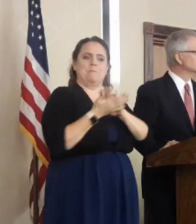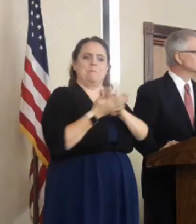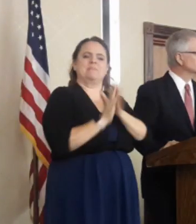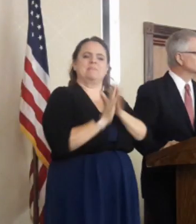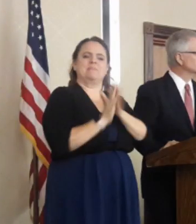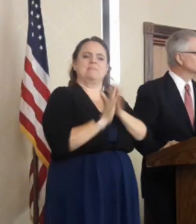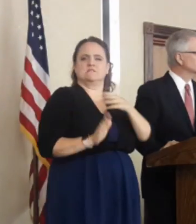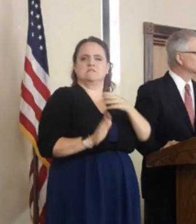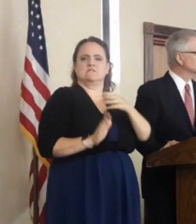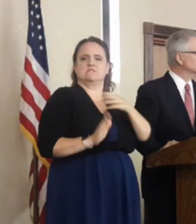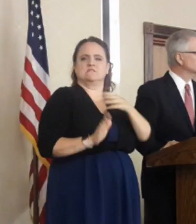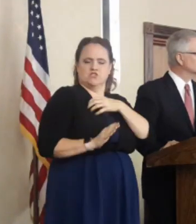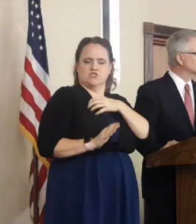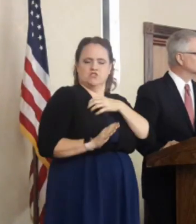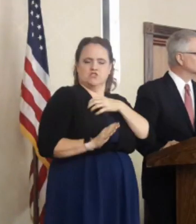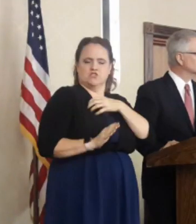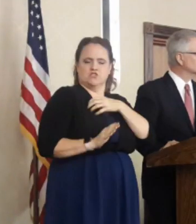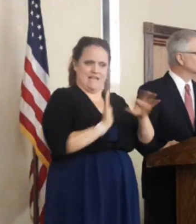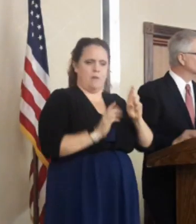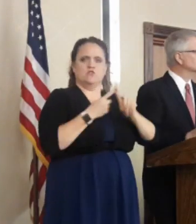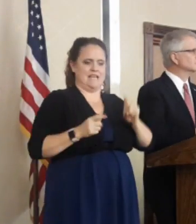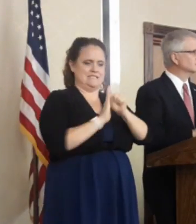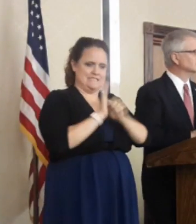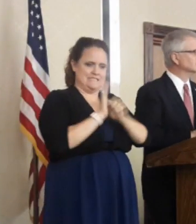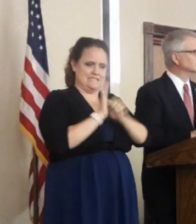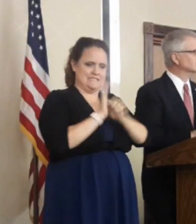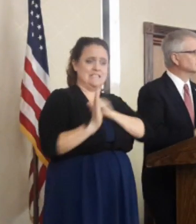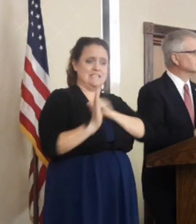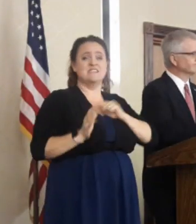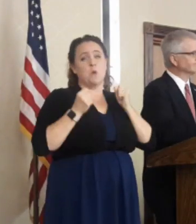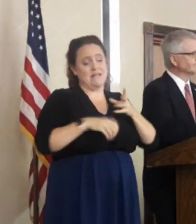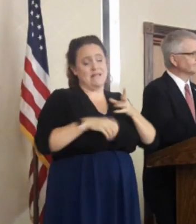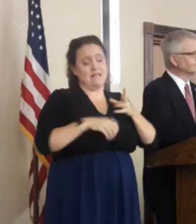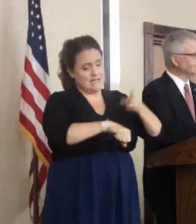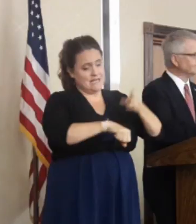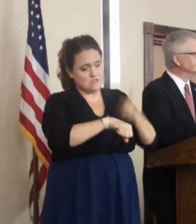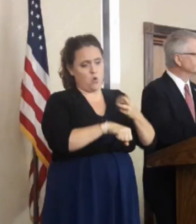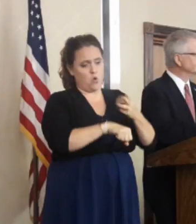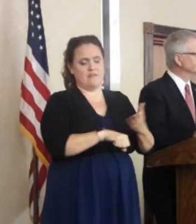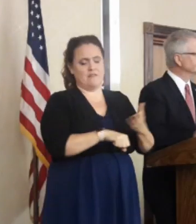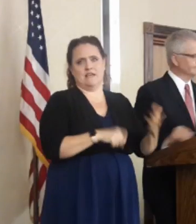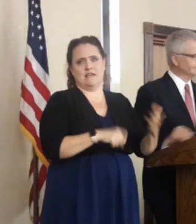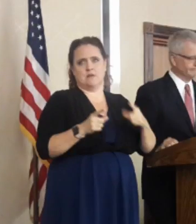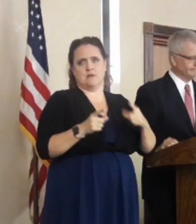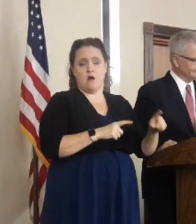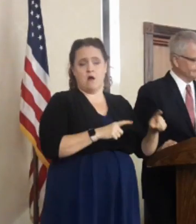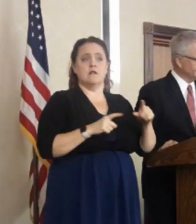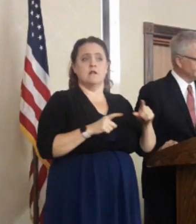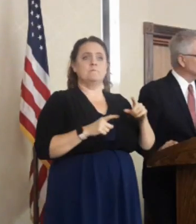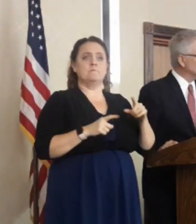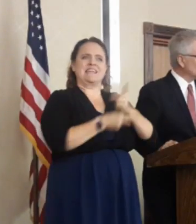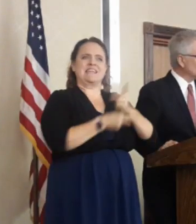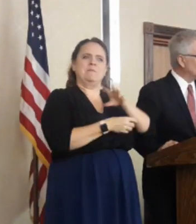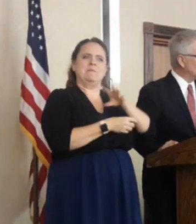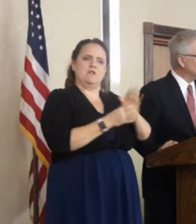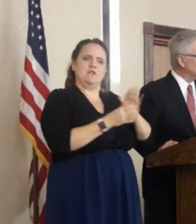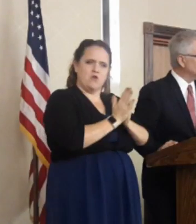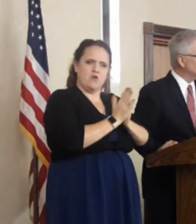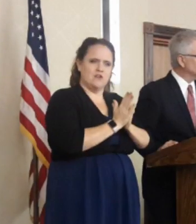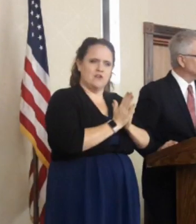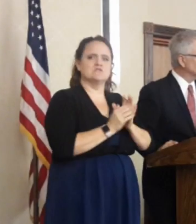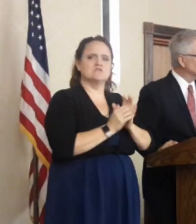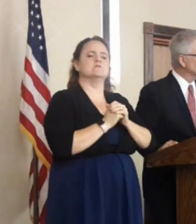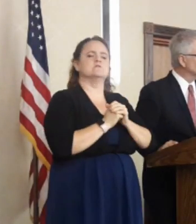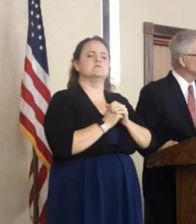the Texas State Senate. So there's a lot of historic things going on here. Keep them in your prayers. Keep the